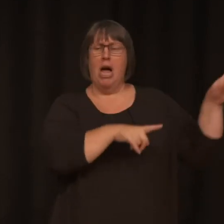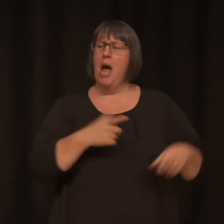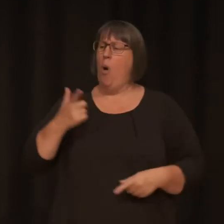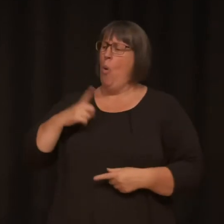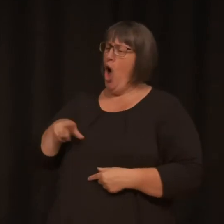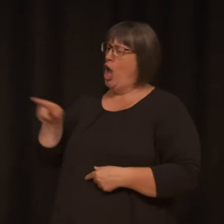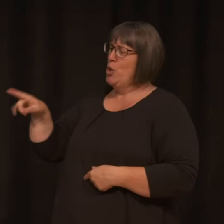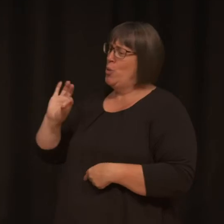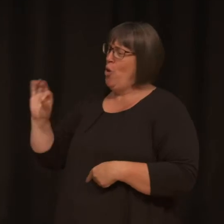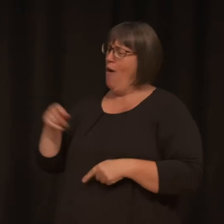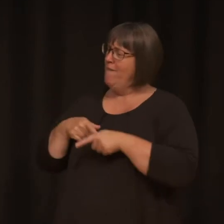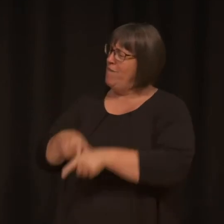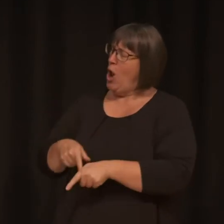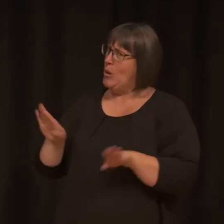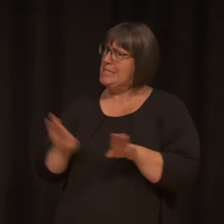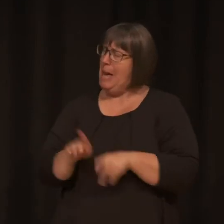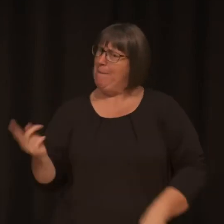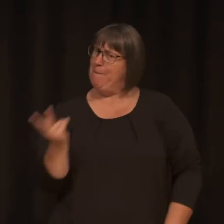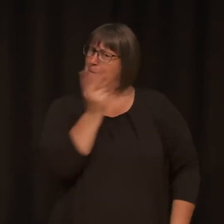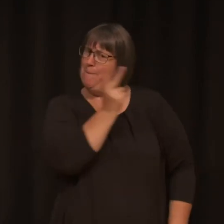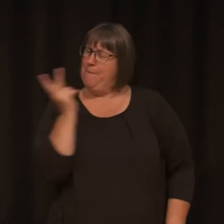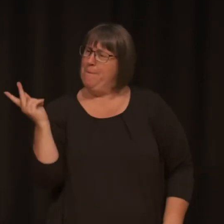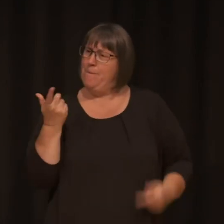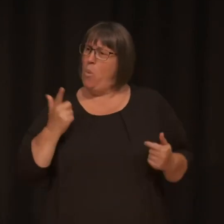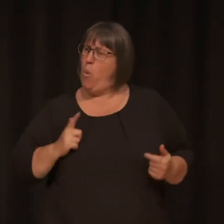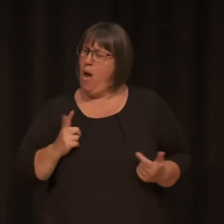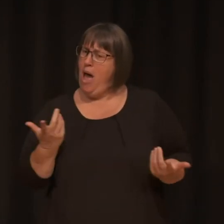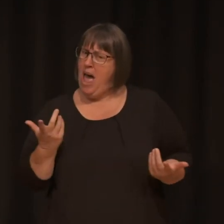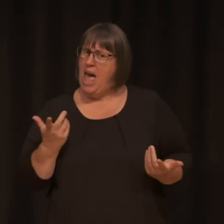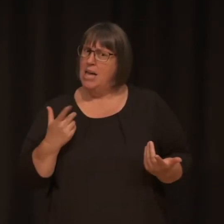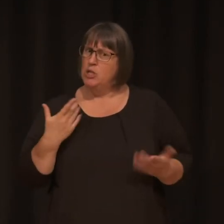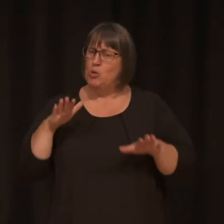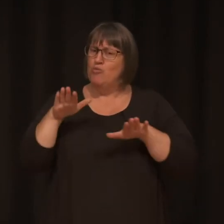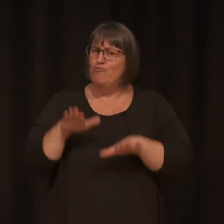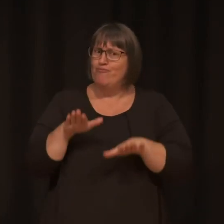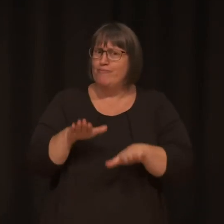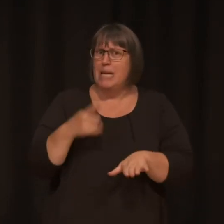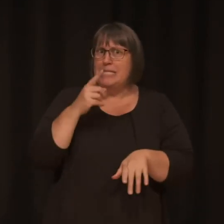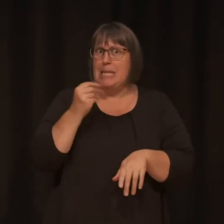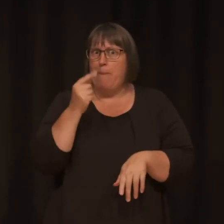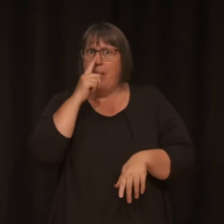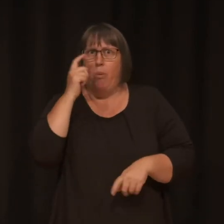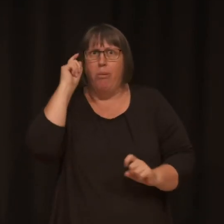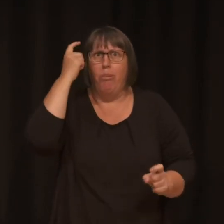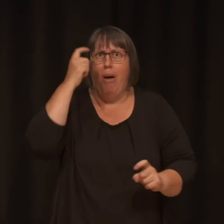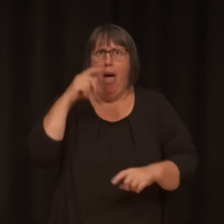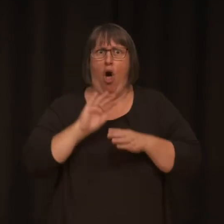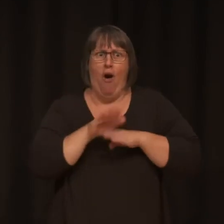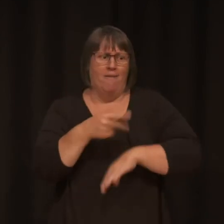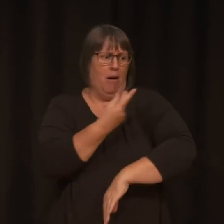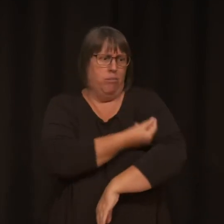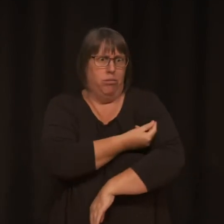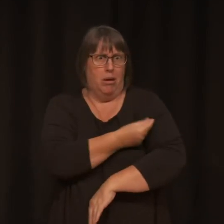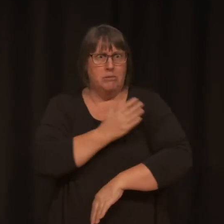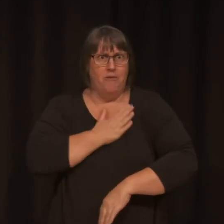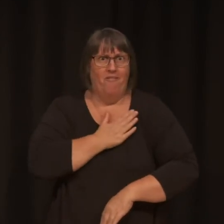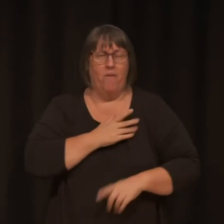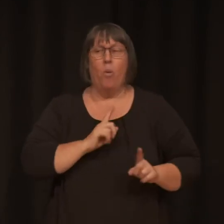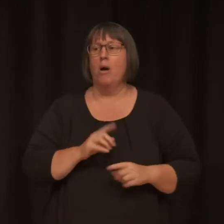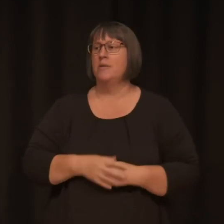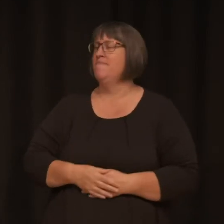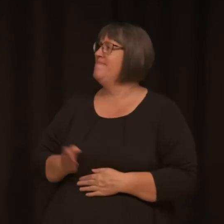early here? Yeah. To maybe assure people or ease people's concerns? Yeah. So, I think want isn't the right